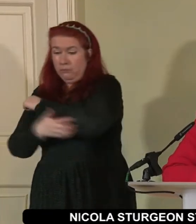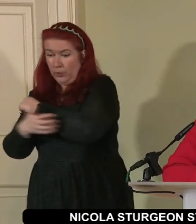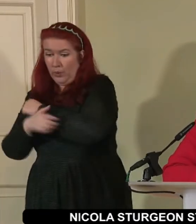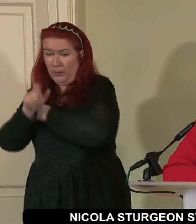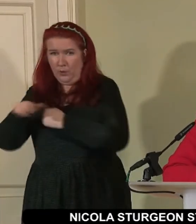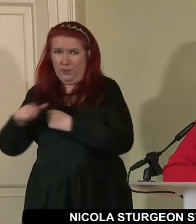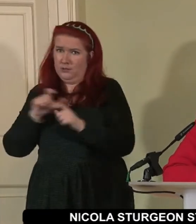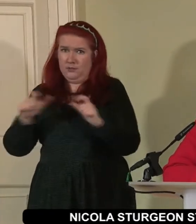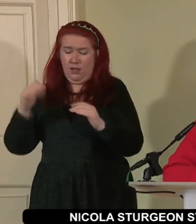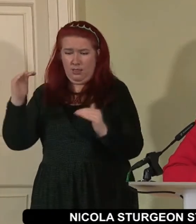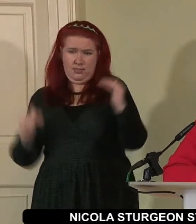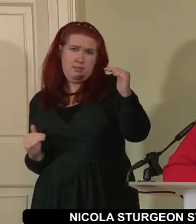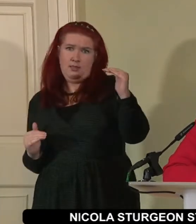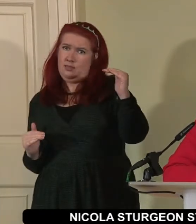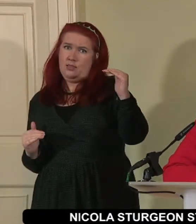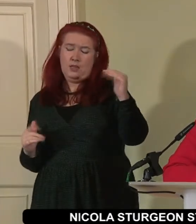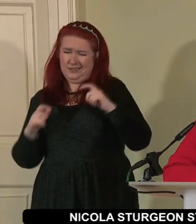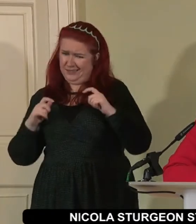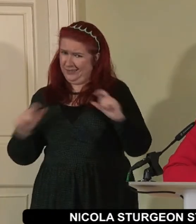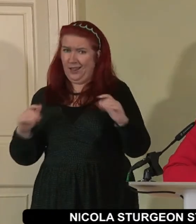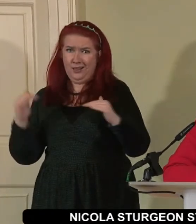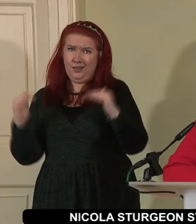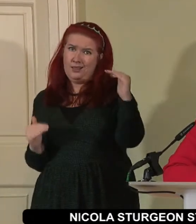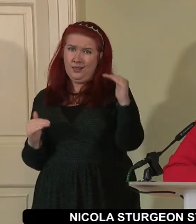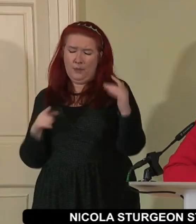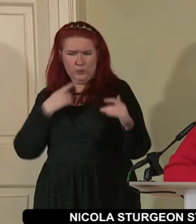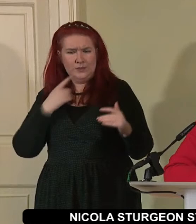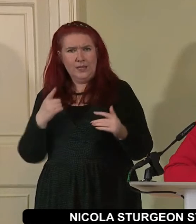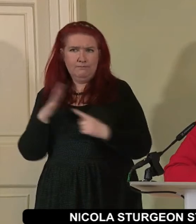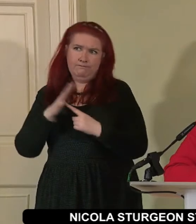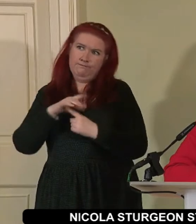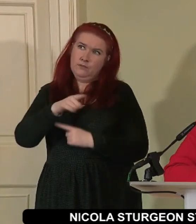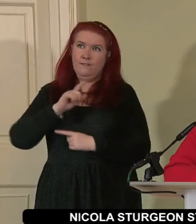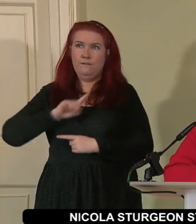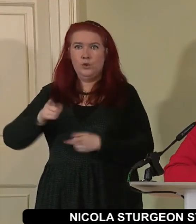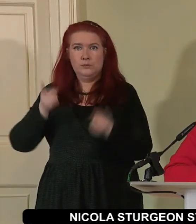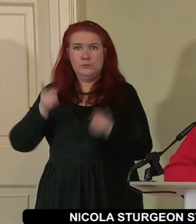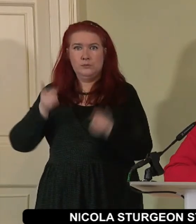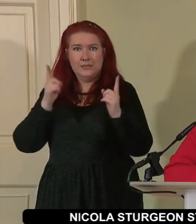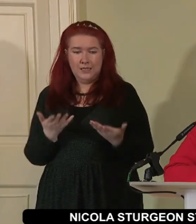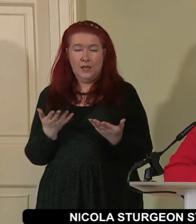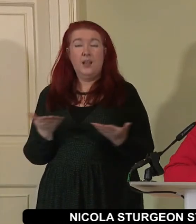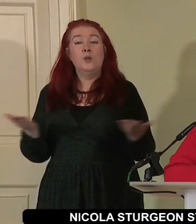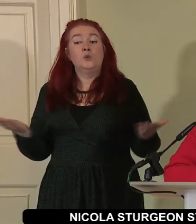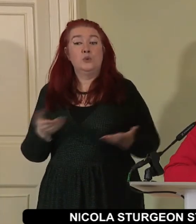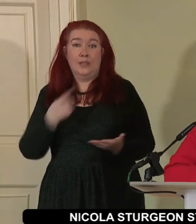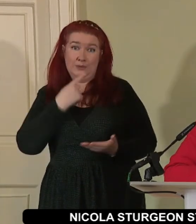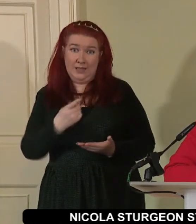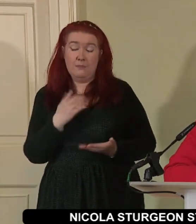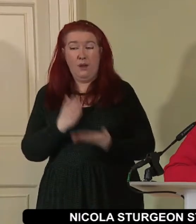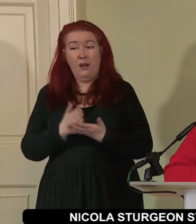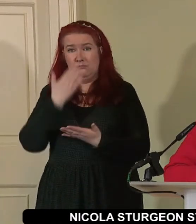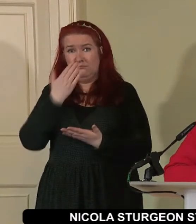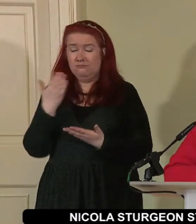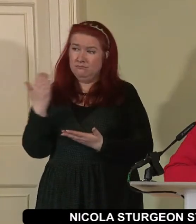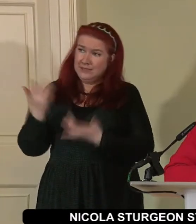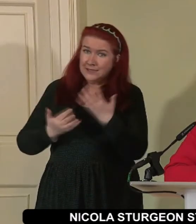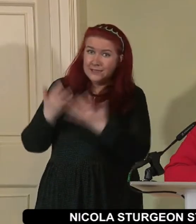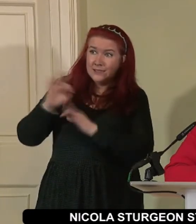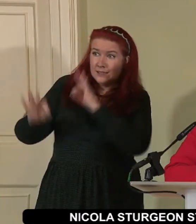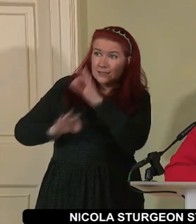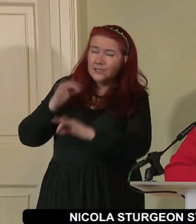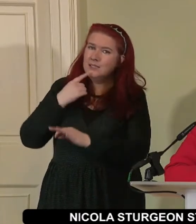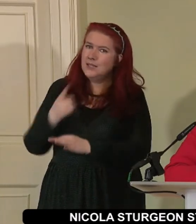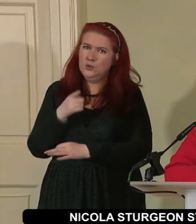missions as First Minister, remains pretty wide. And despite what you're saying today, polls suggest that you've got